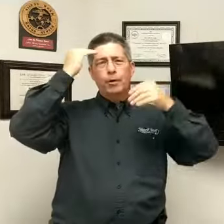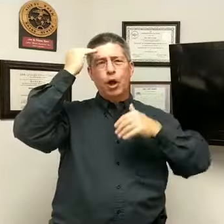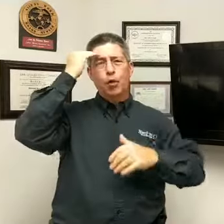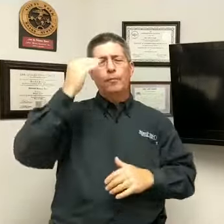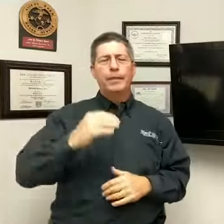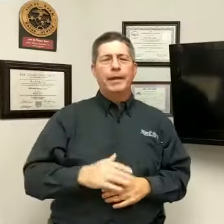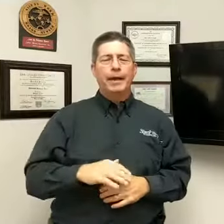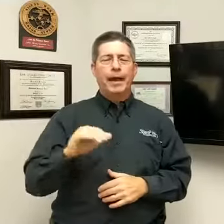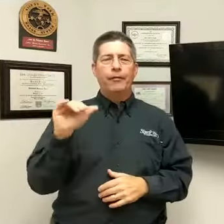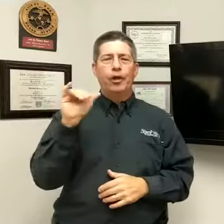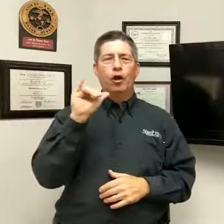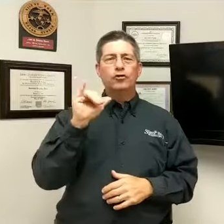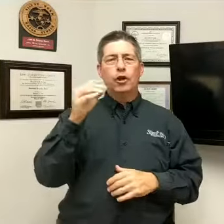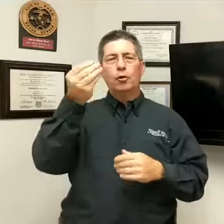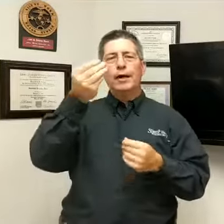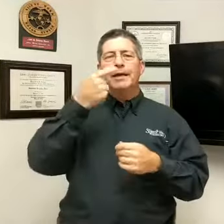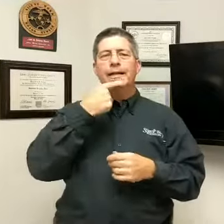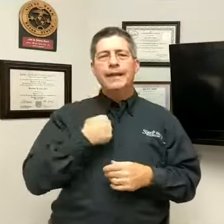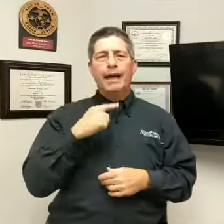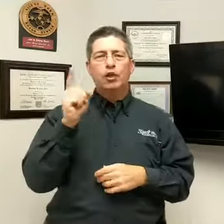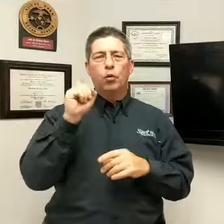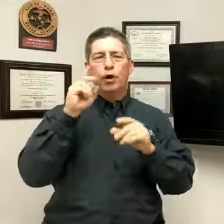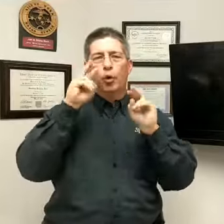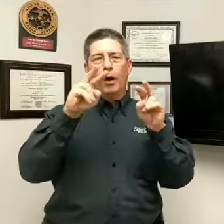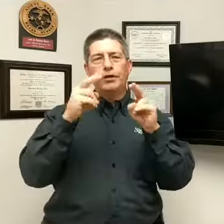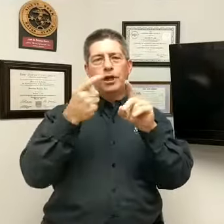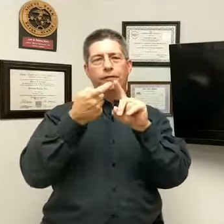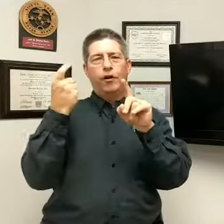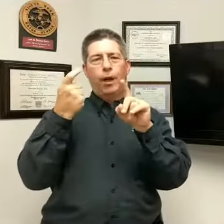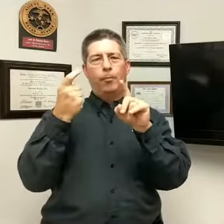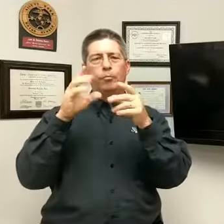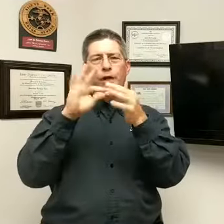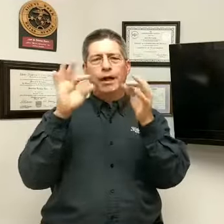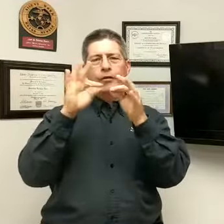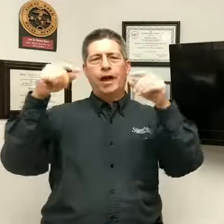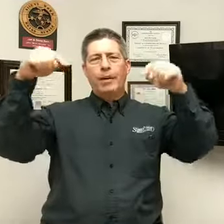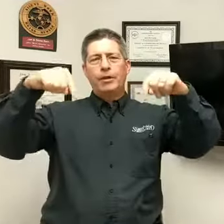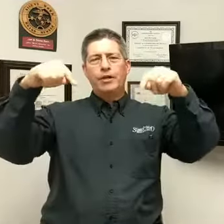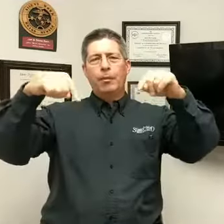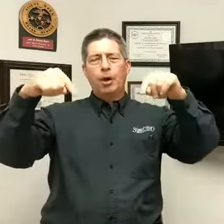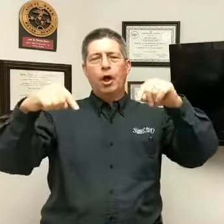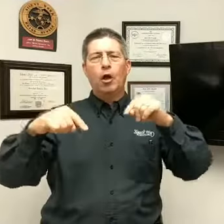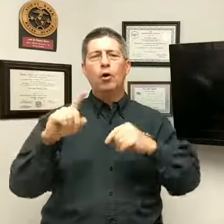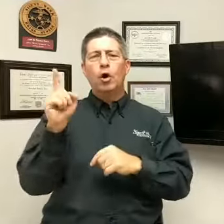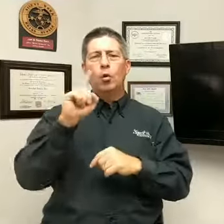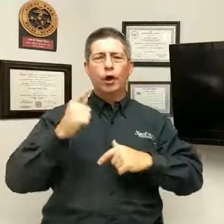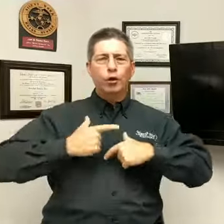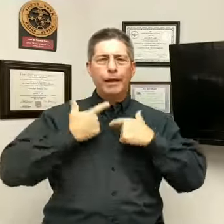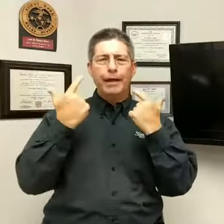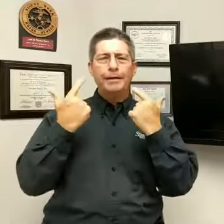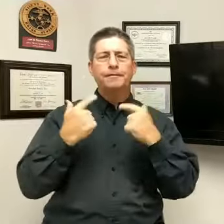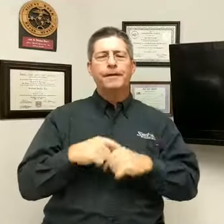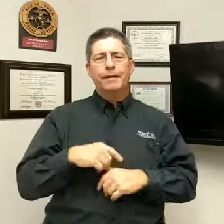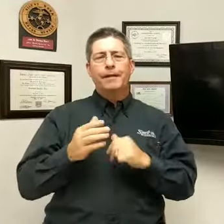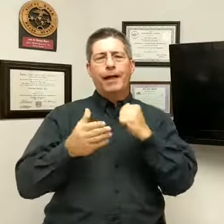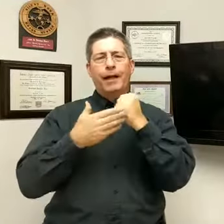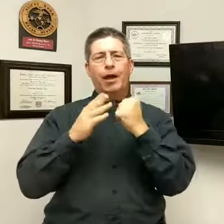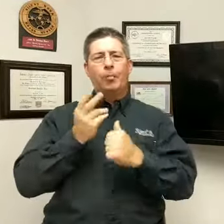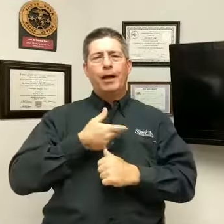know. And then also tell us where you're watching from. Put it in the comments down below where you live. That'll help us